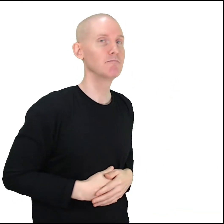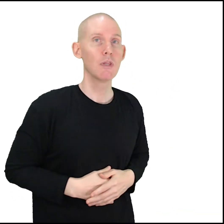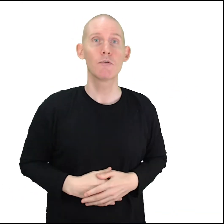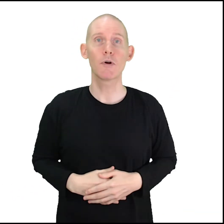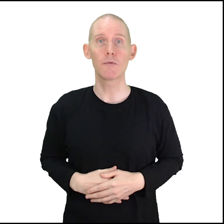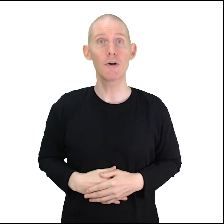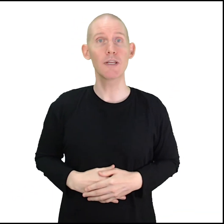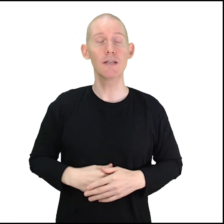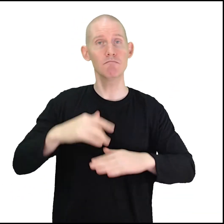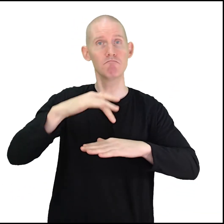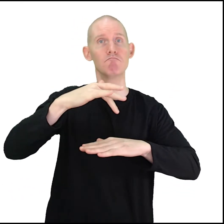From the front again.